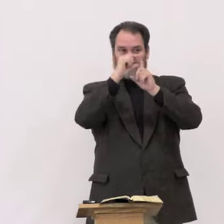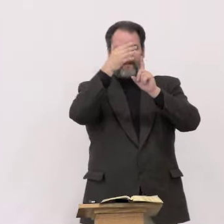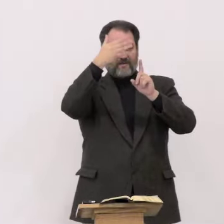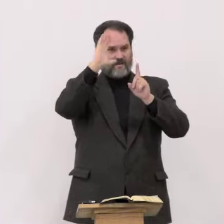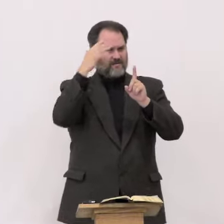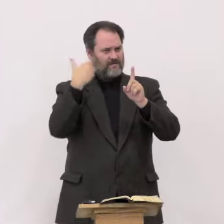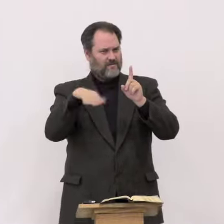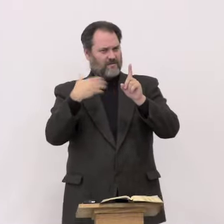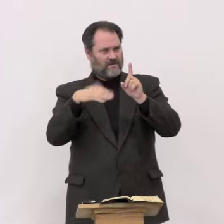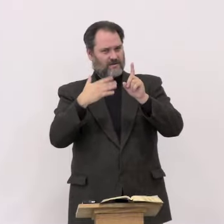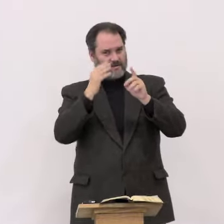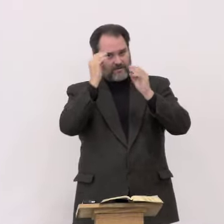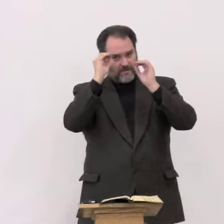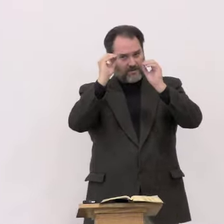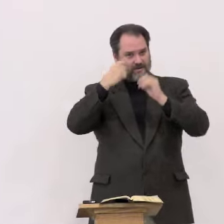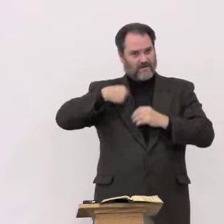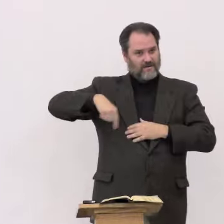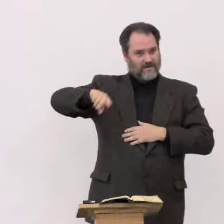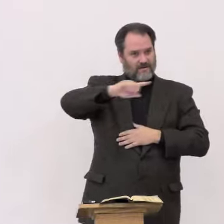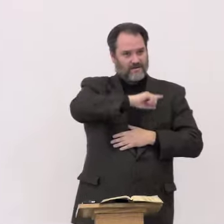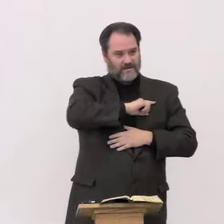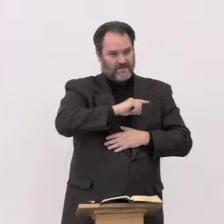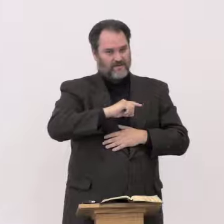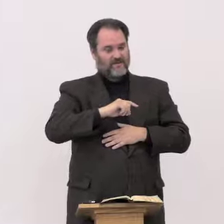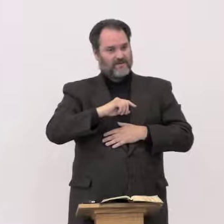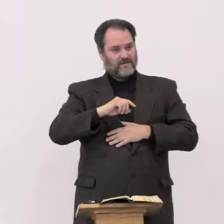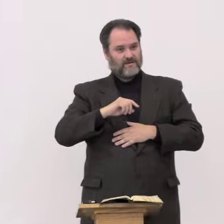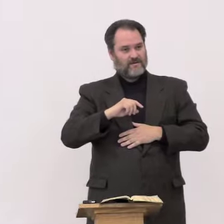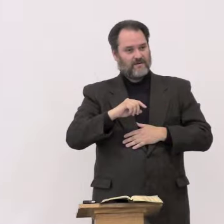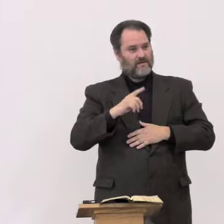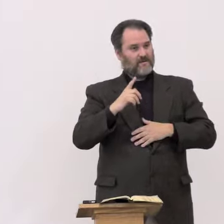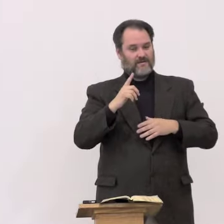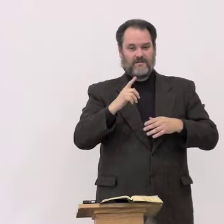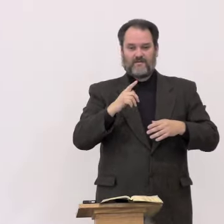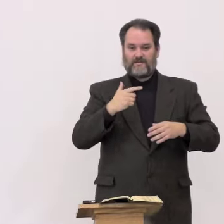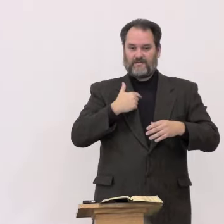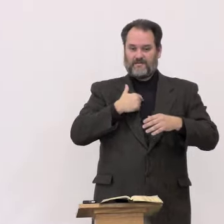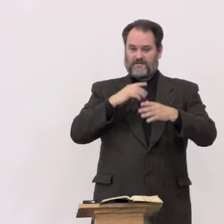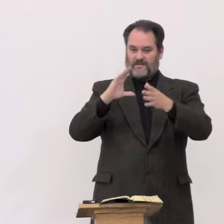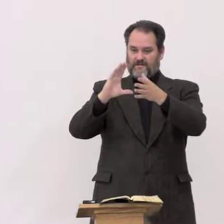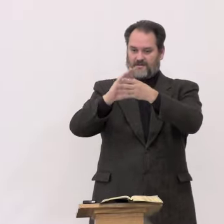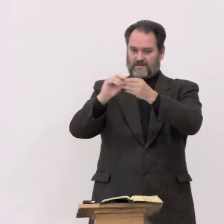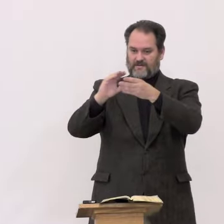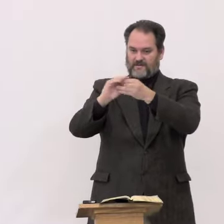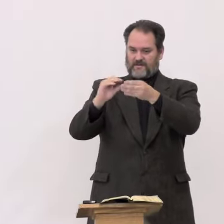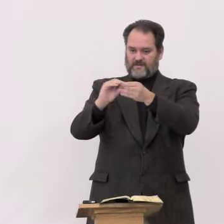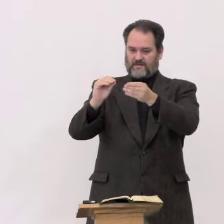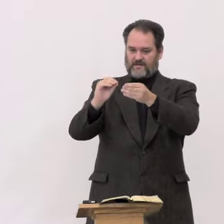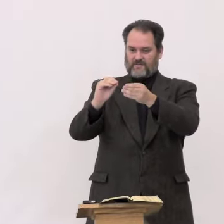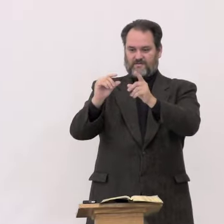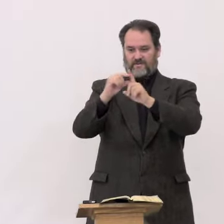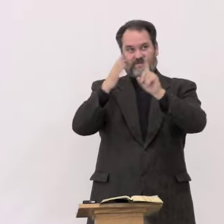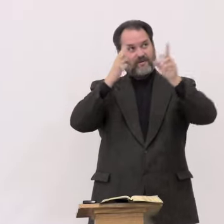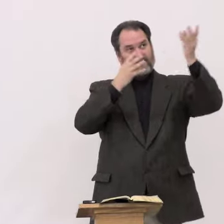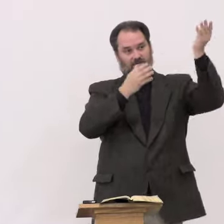You have to be very careful. It's amazing how the Lord God teaches us when